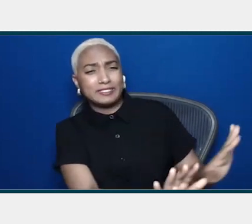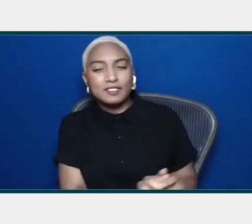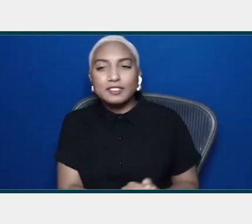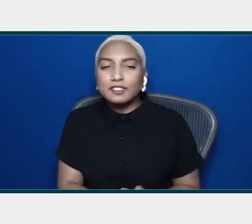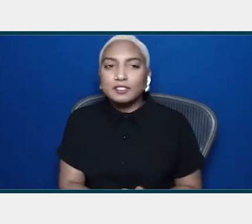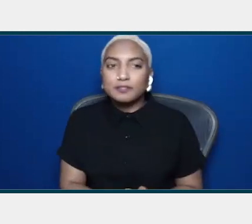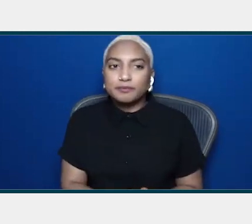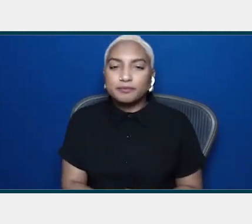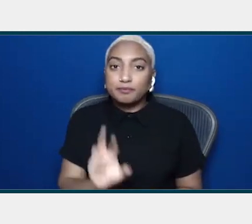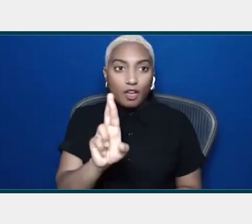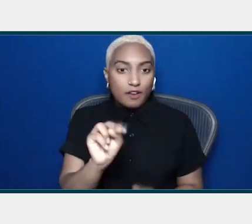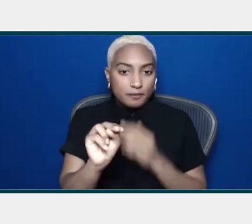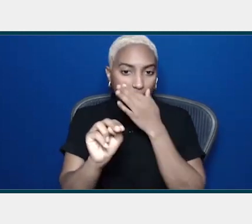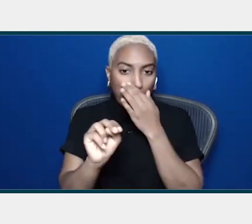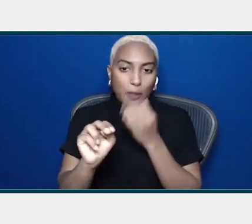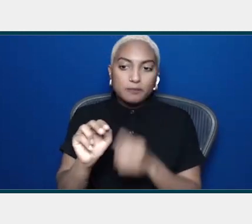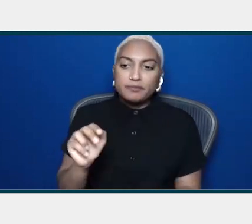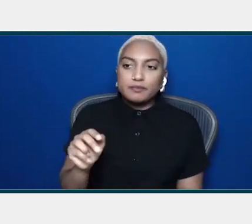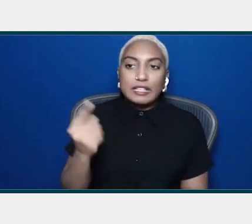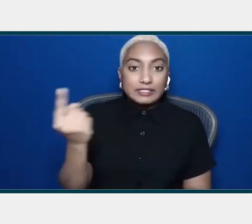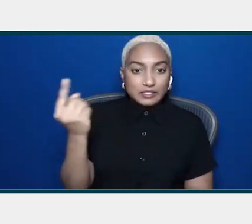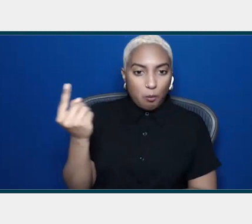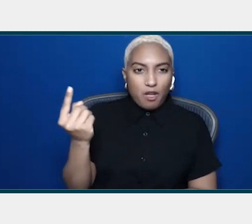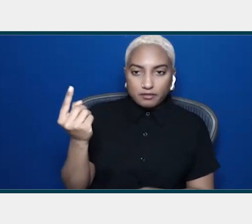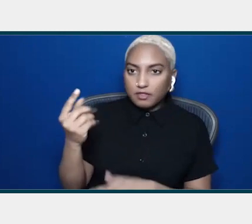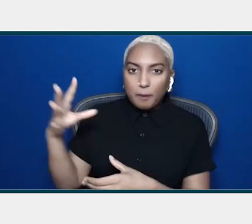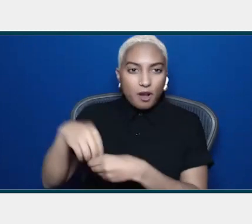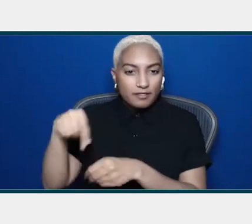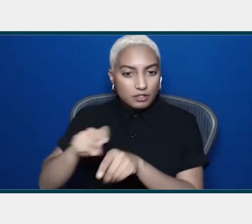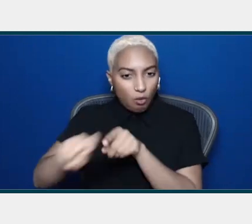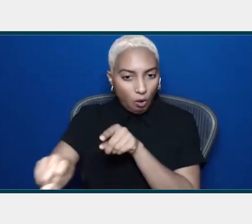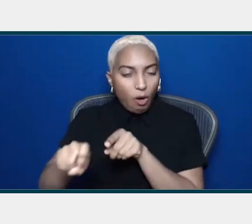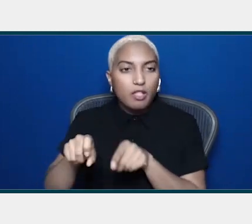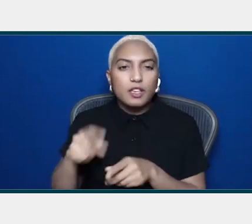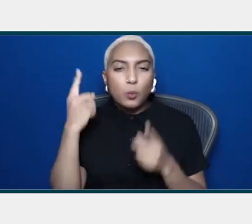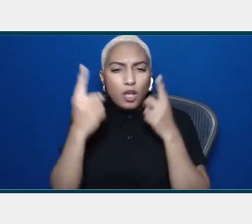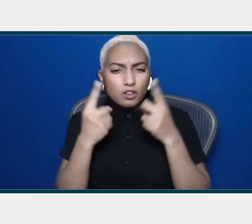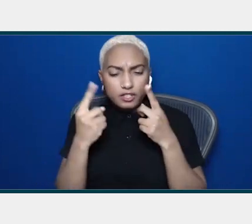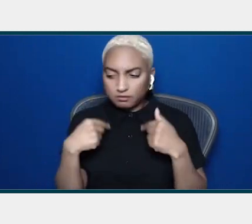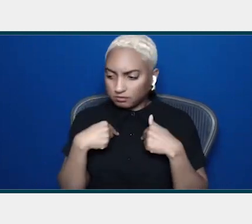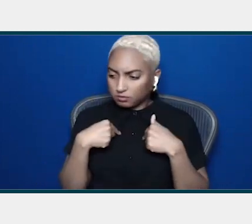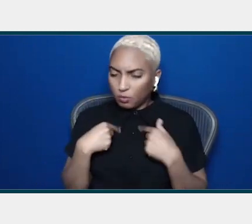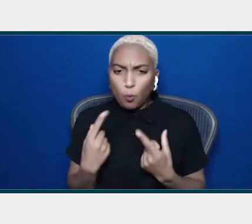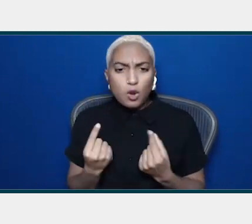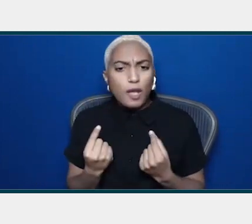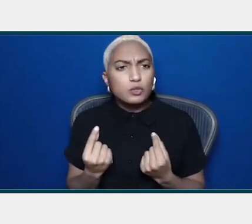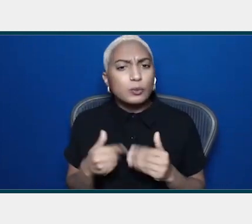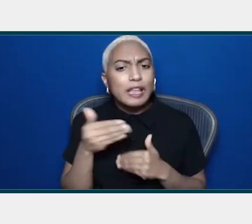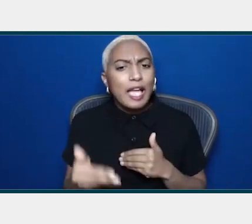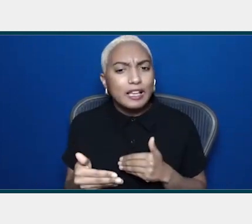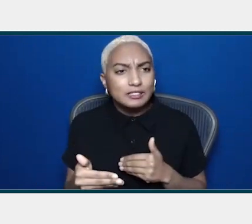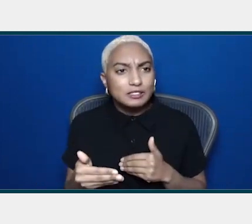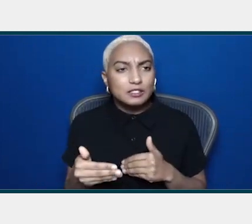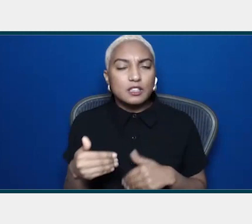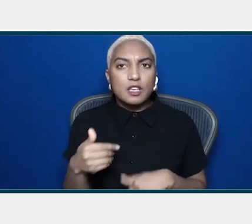I'm unlearning, I'm excited, I'm energized. I'm thinking about Mozzeria and what it means